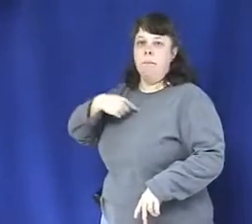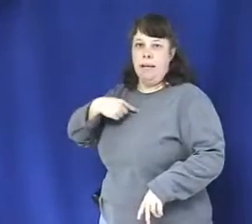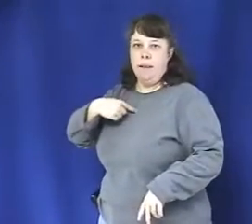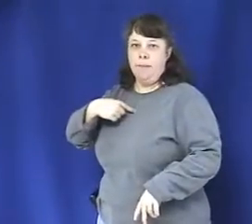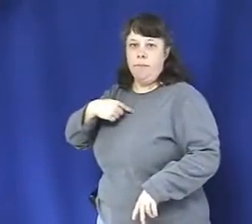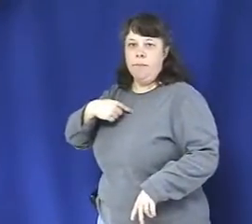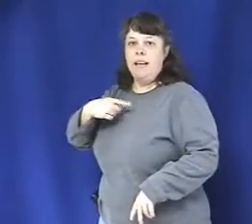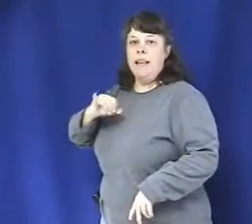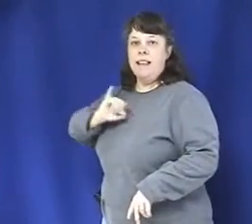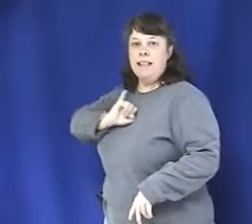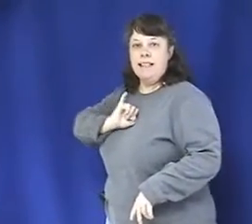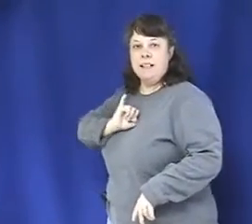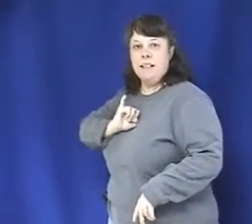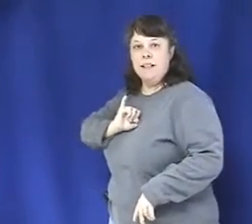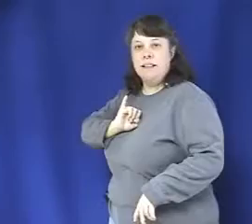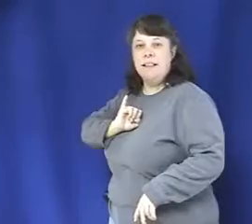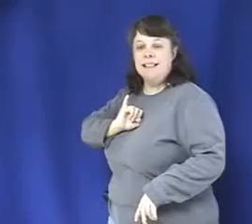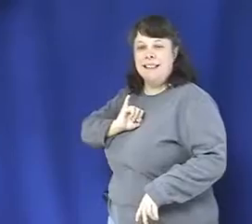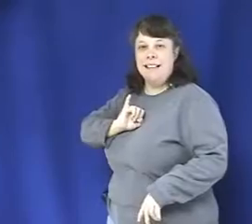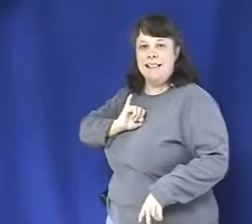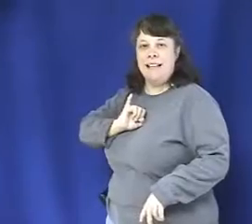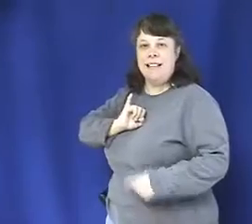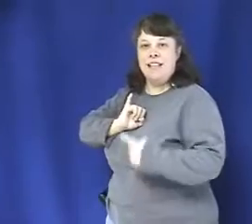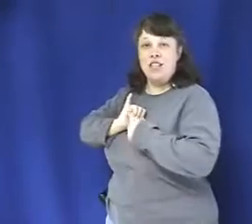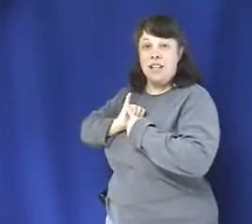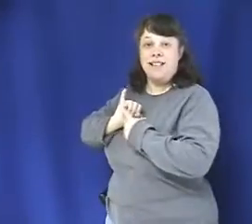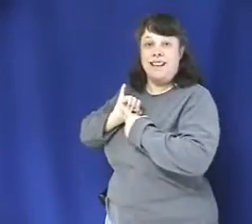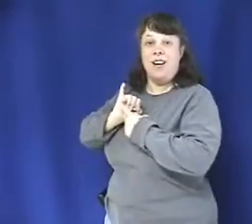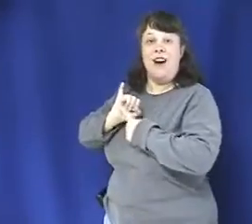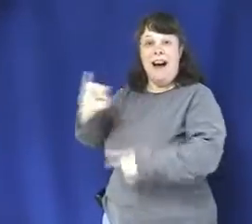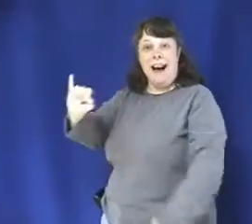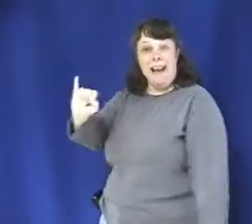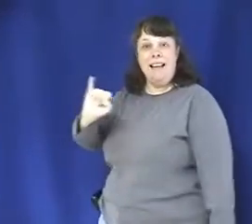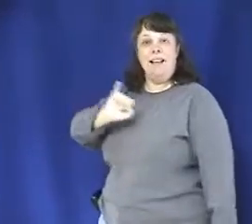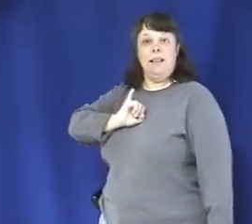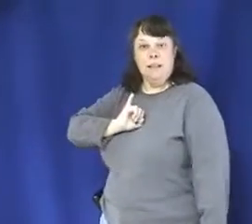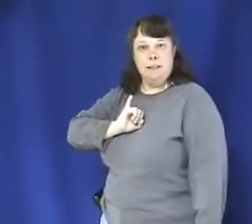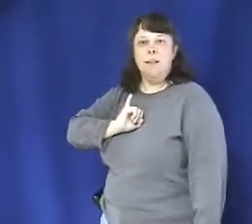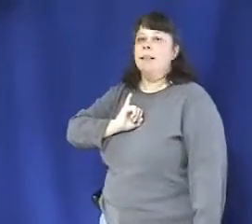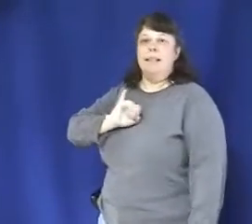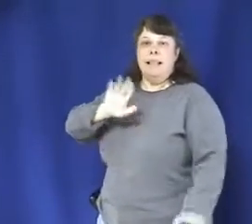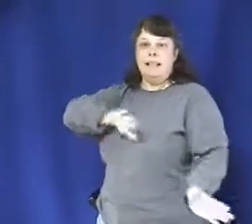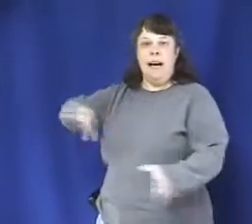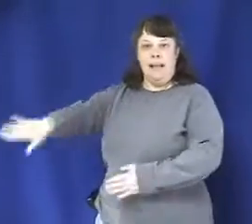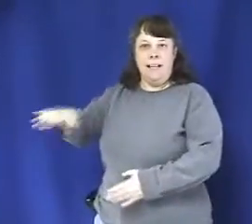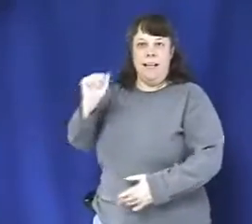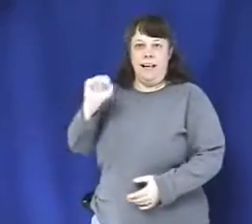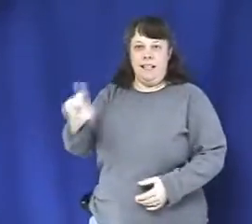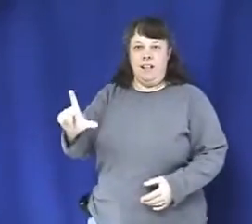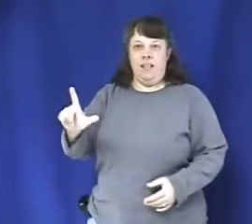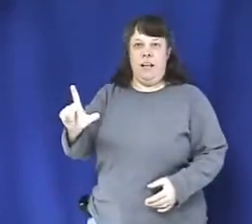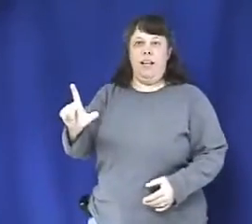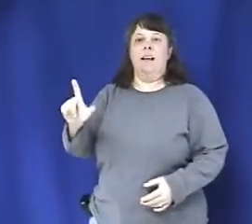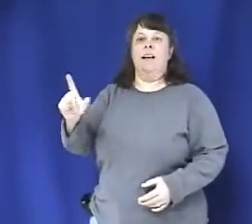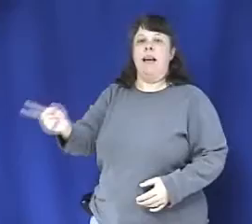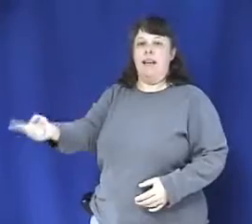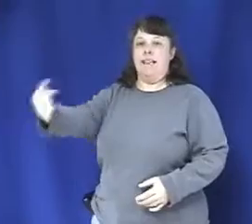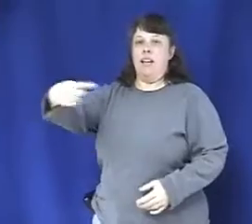Me. This is signed exact English. That's the letter I. It is not an ASL sign. ASL